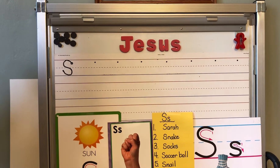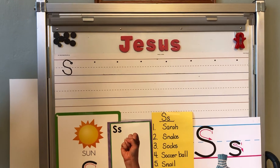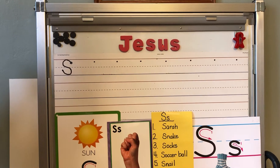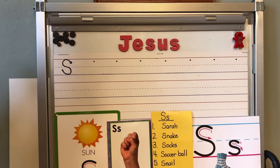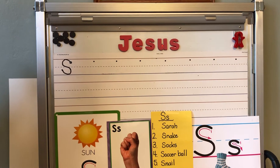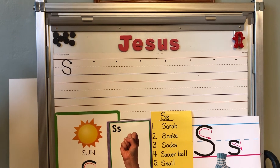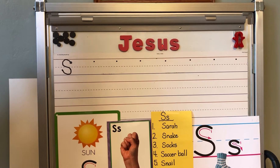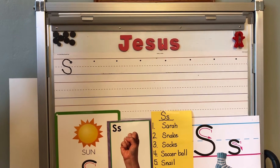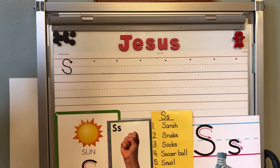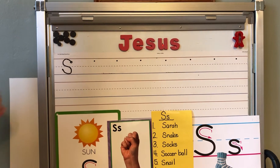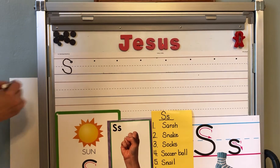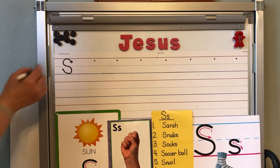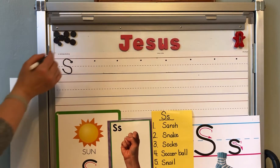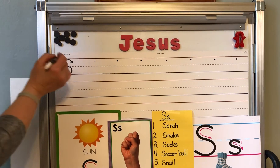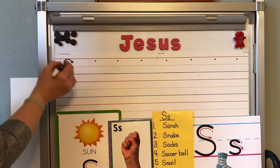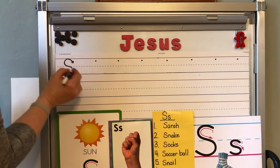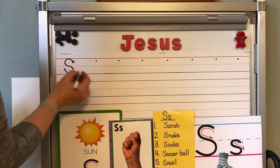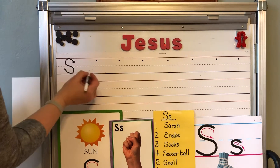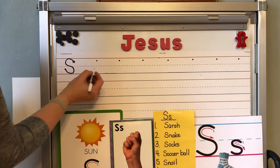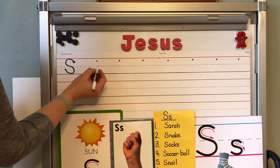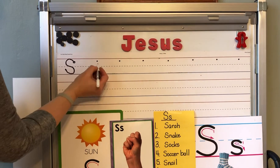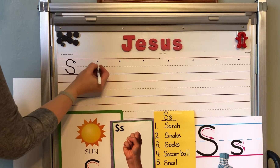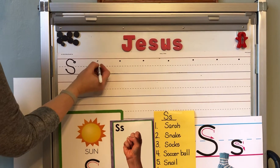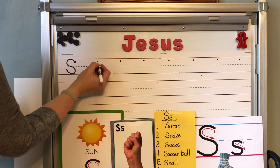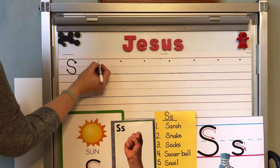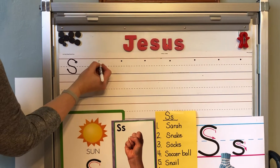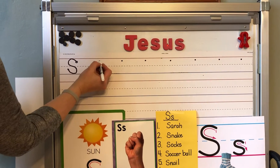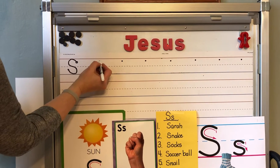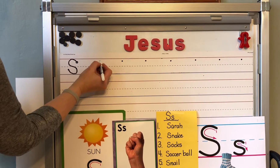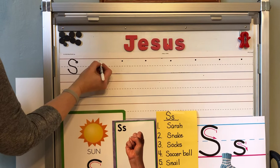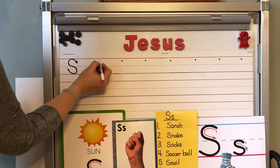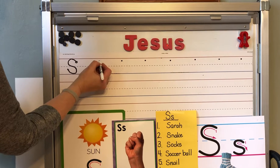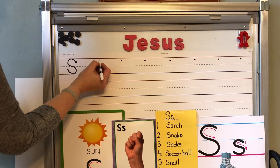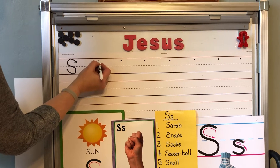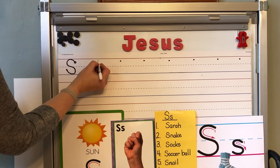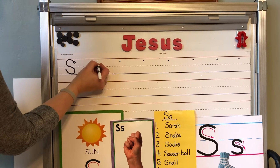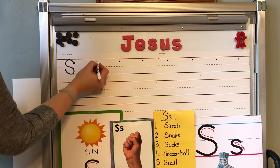Now, boys and girls, let's make an S, but turn it into a number.